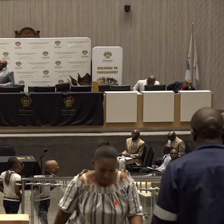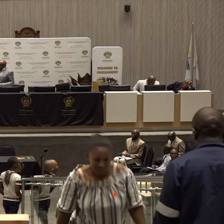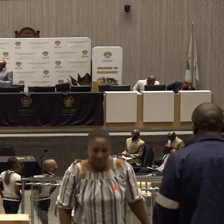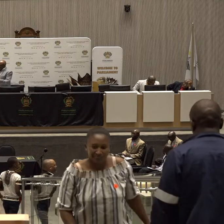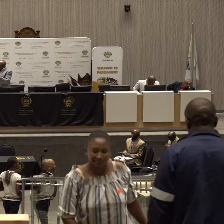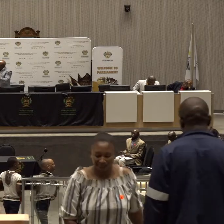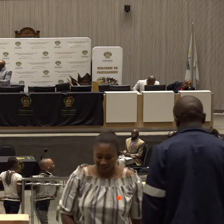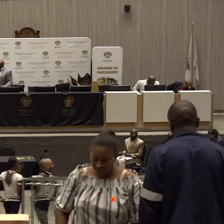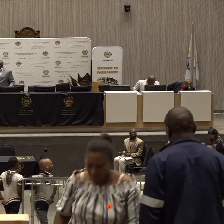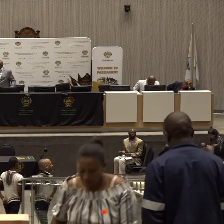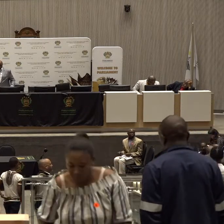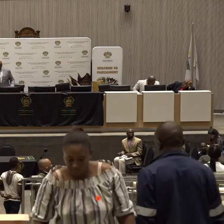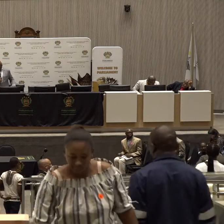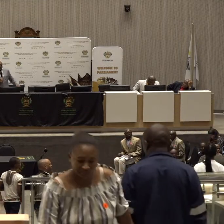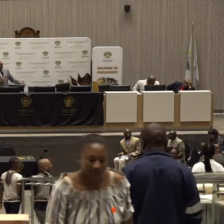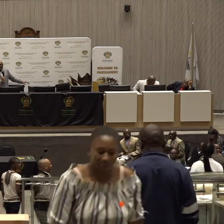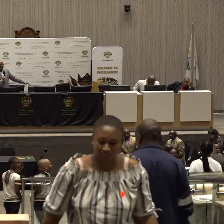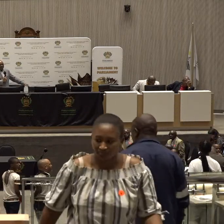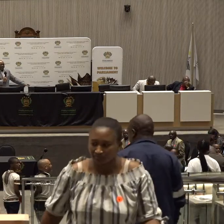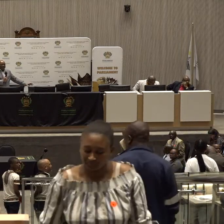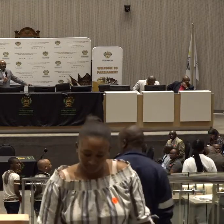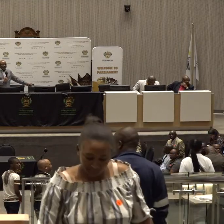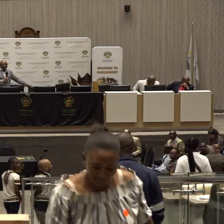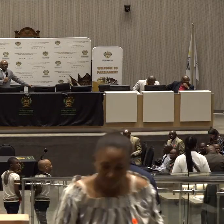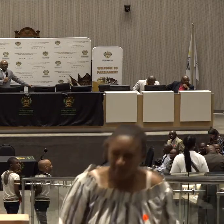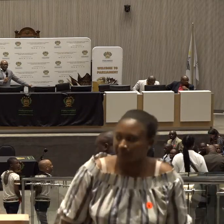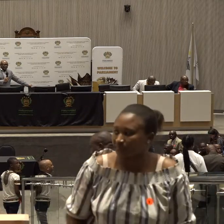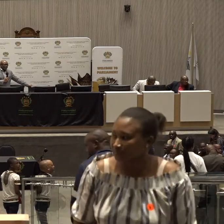to say it in your own way is